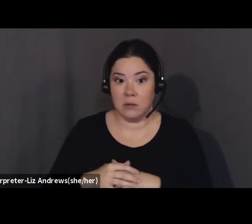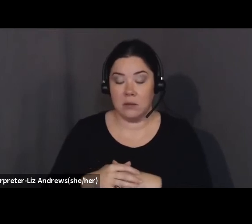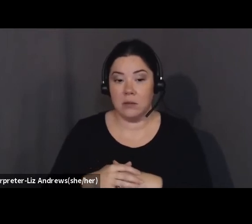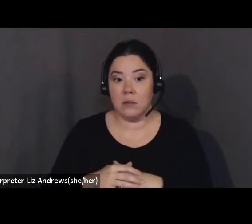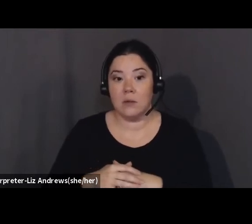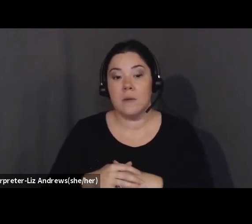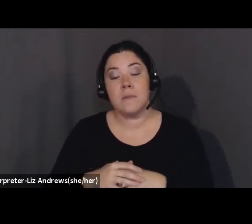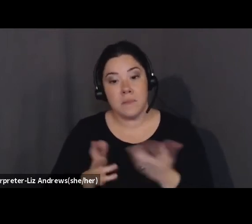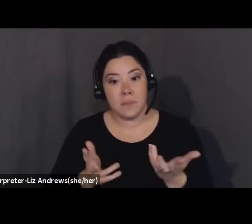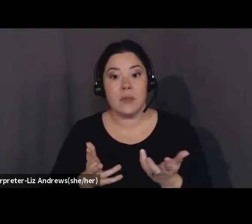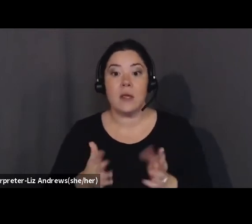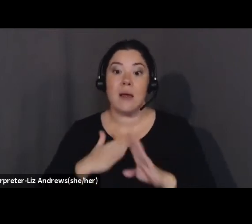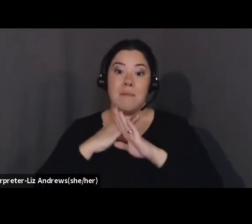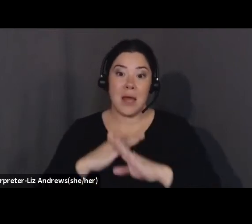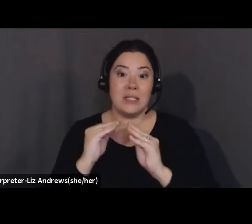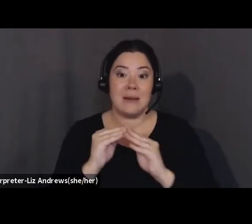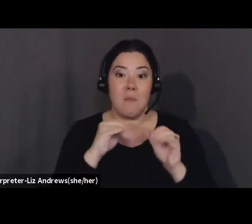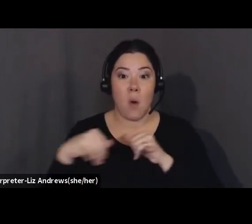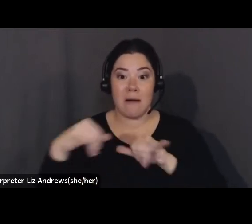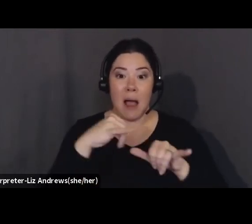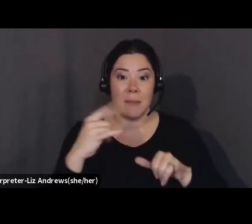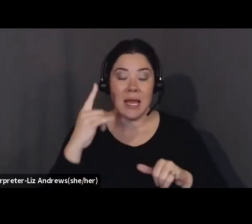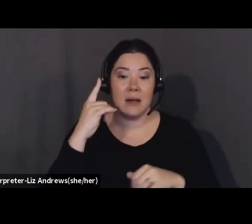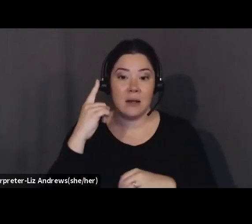Barriers that were especially common for home entrances were